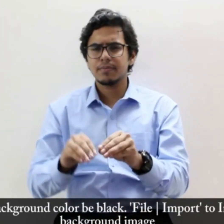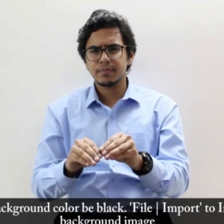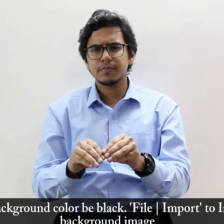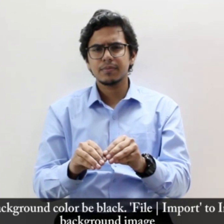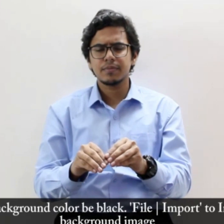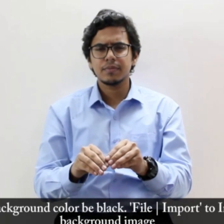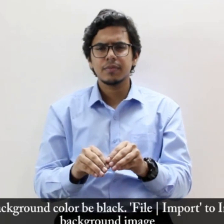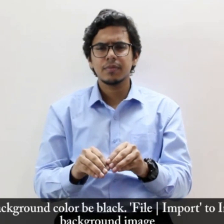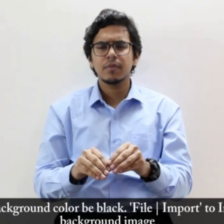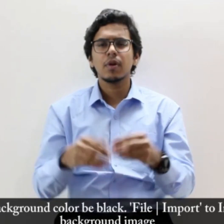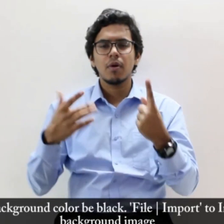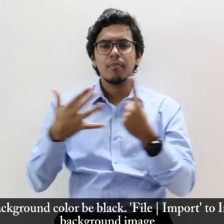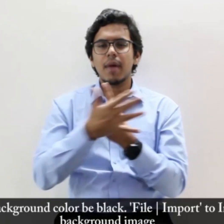image.